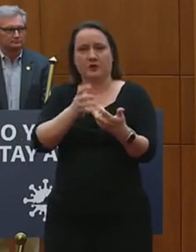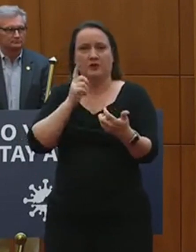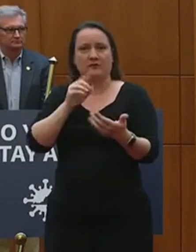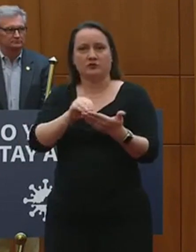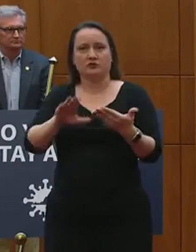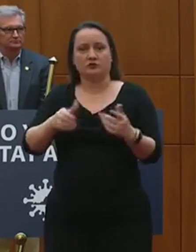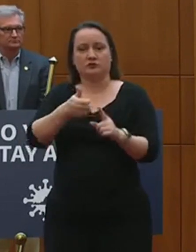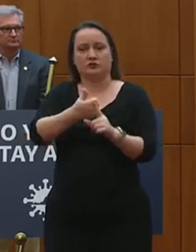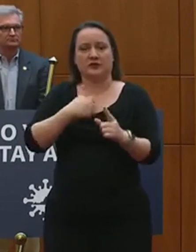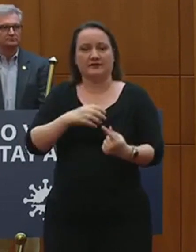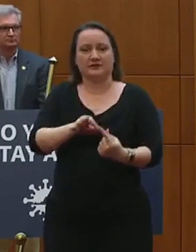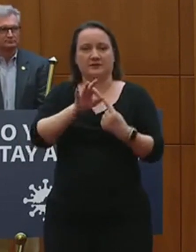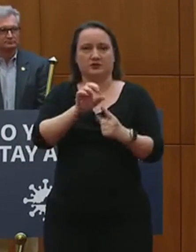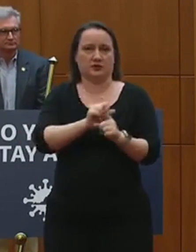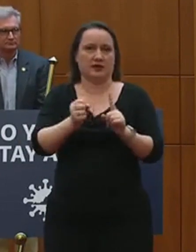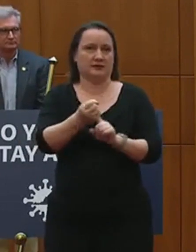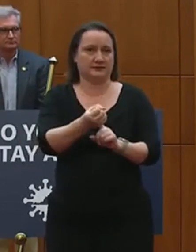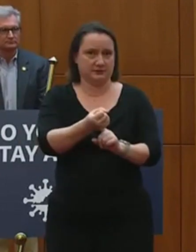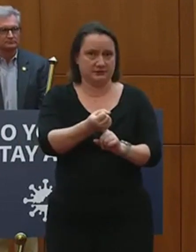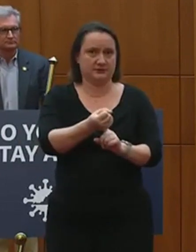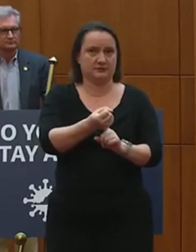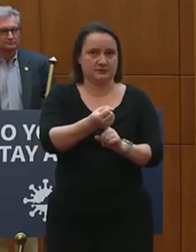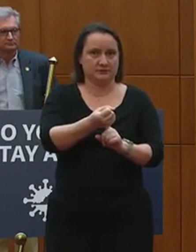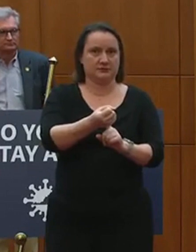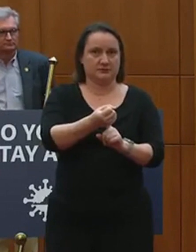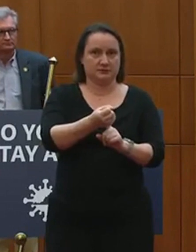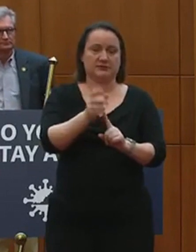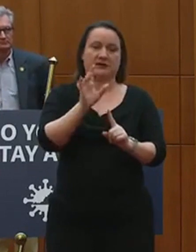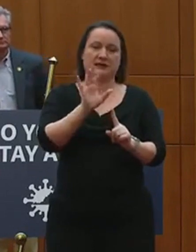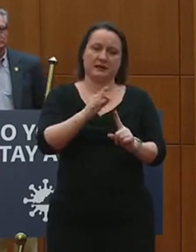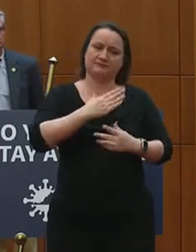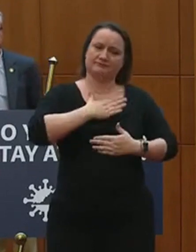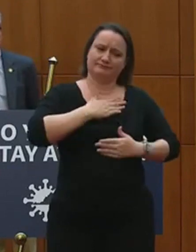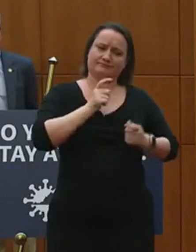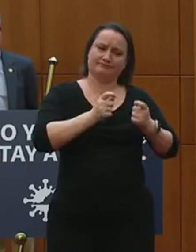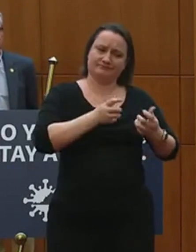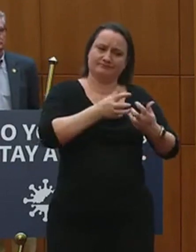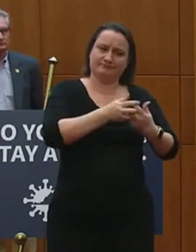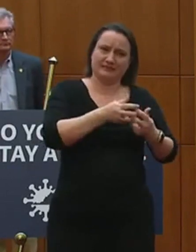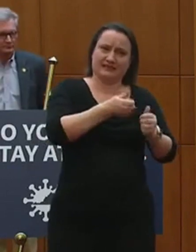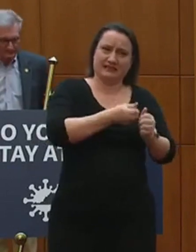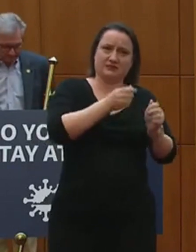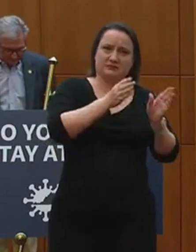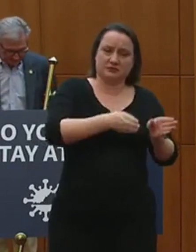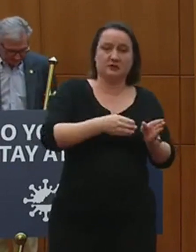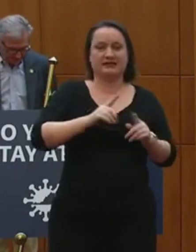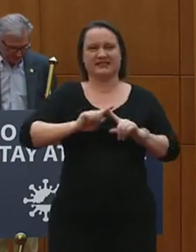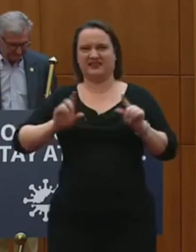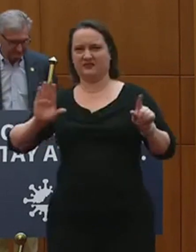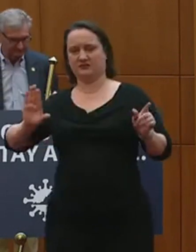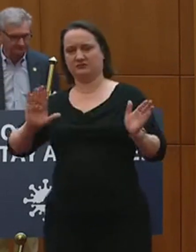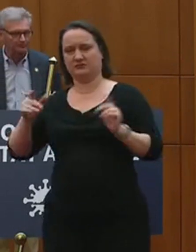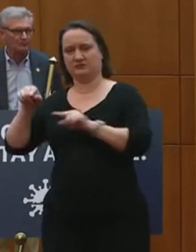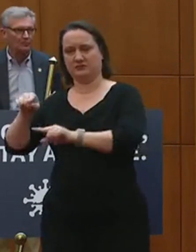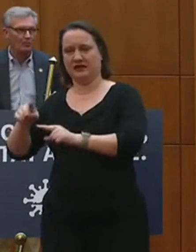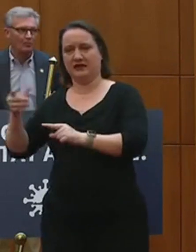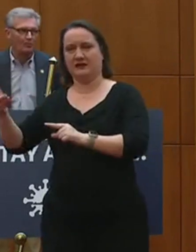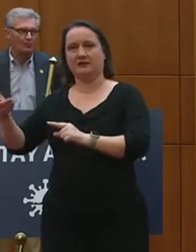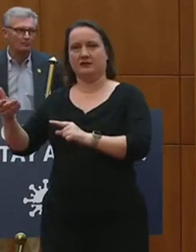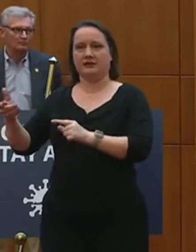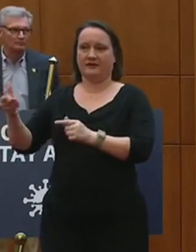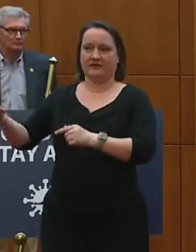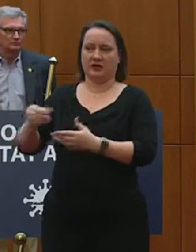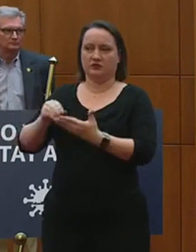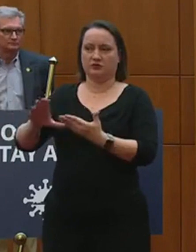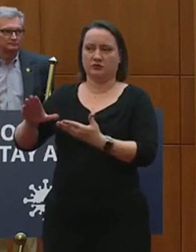special cases, but that is very different from inviting students to leave their homes